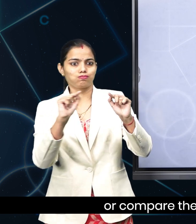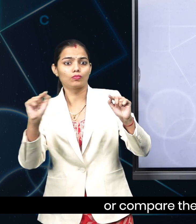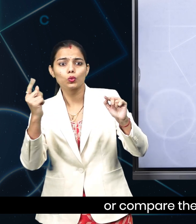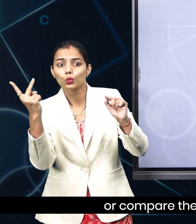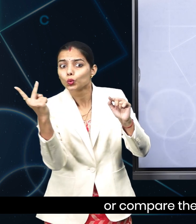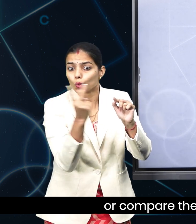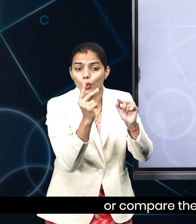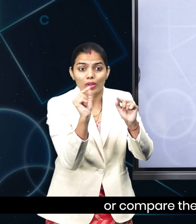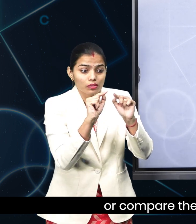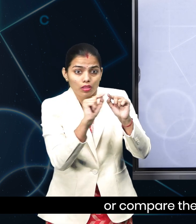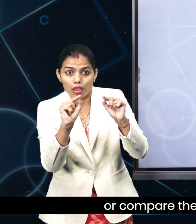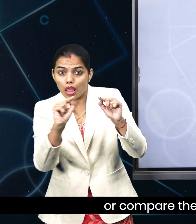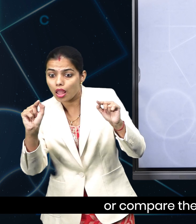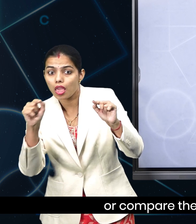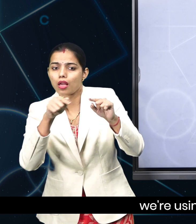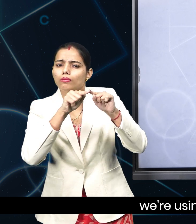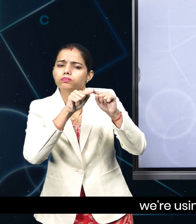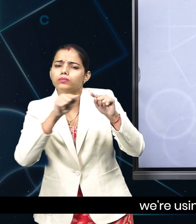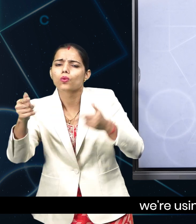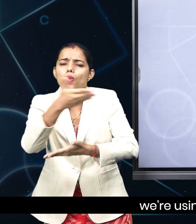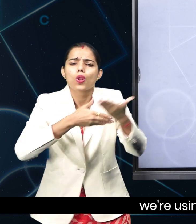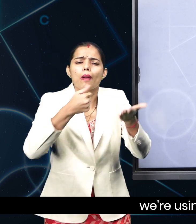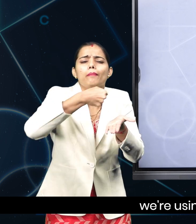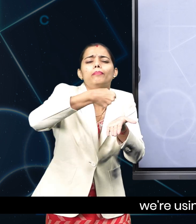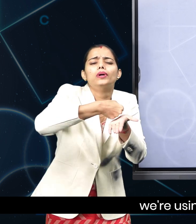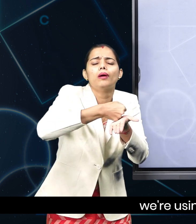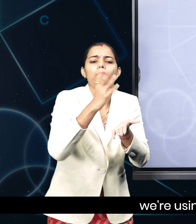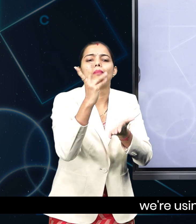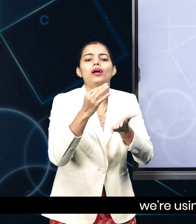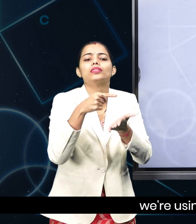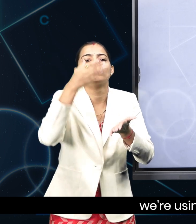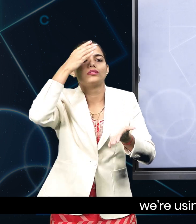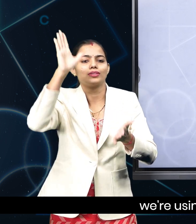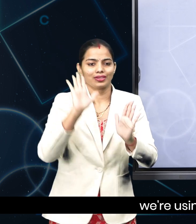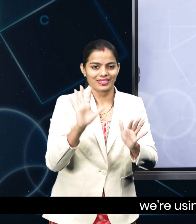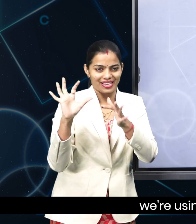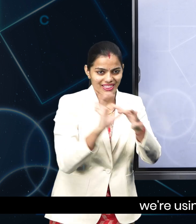of string, we are using basic math concepts.